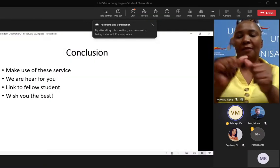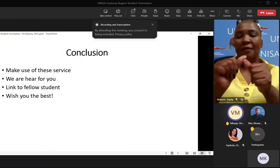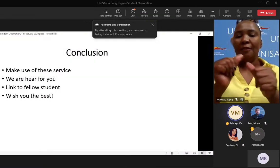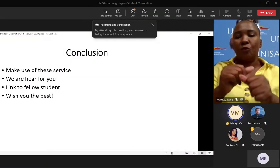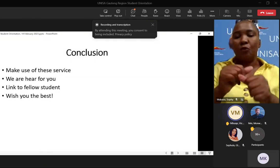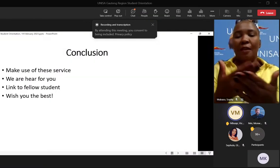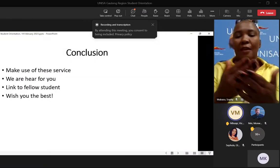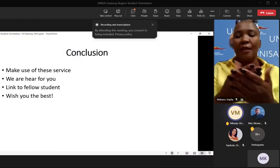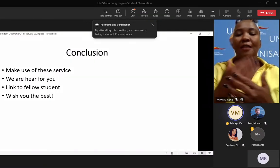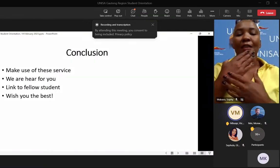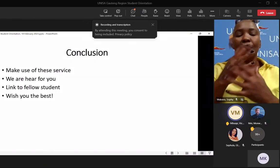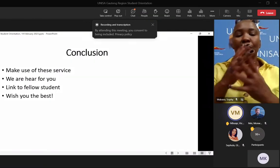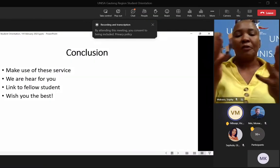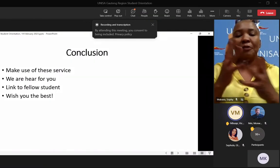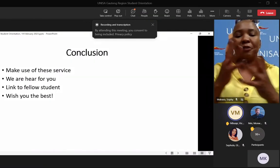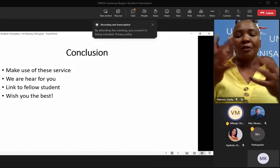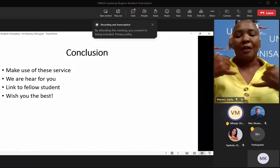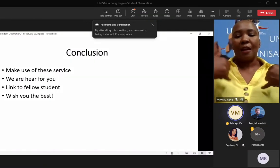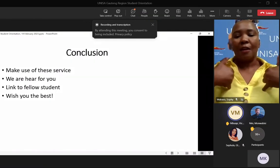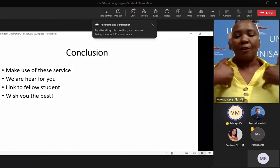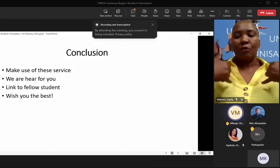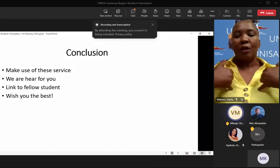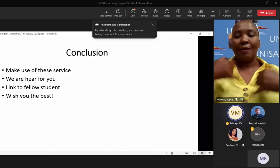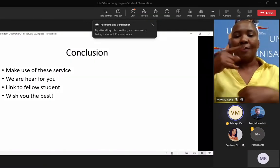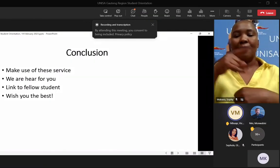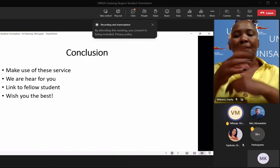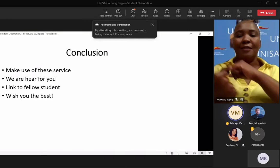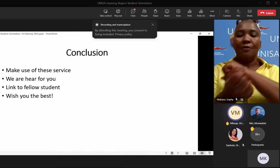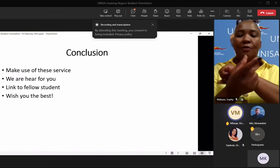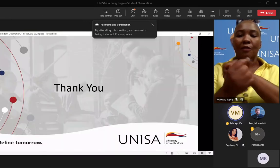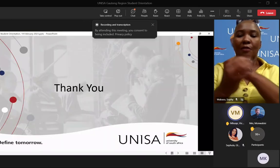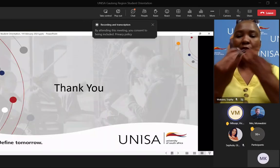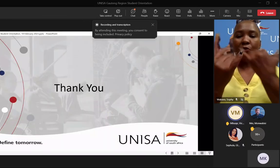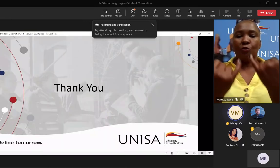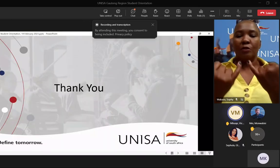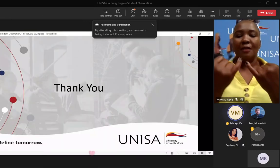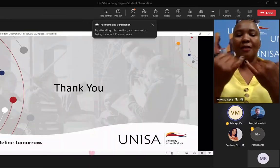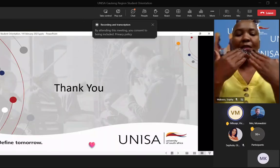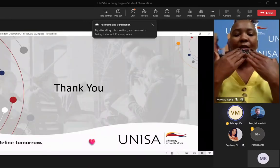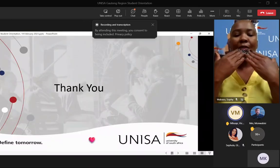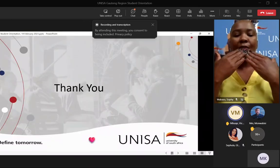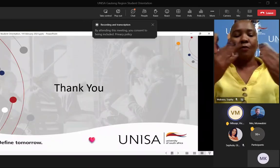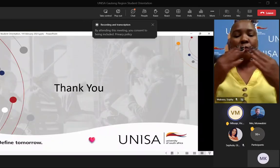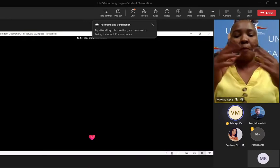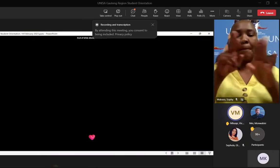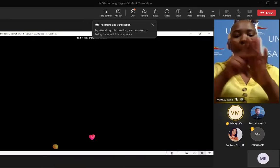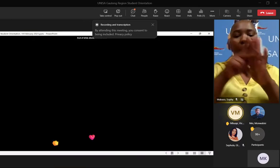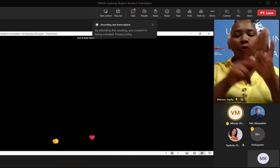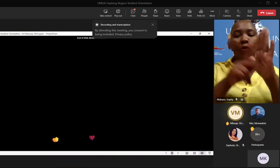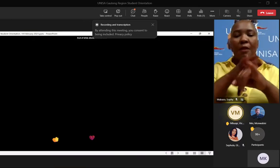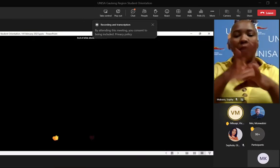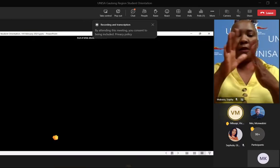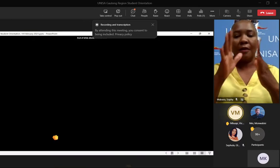much ladies and gentlemen and enjoy this session for today thank you program director